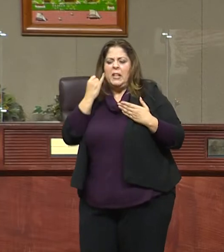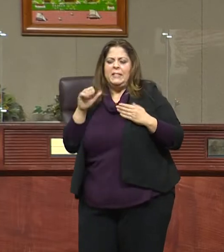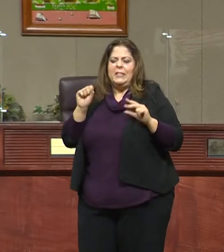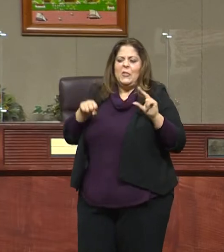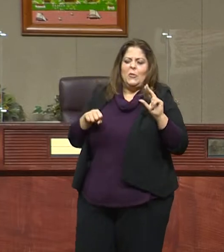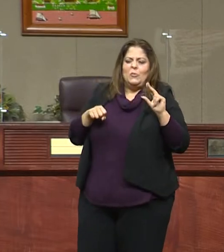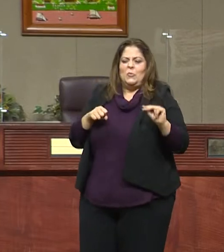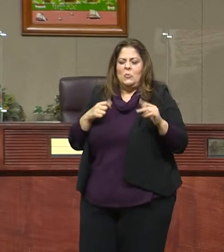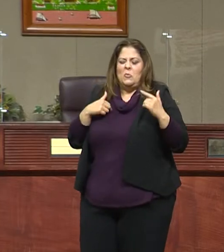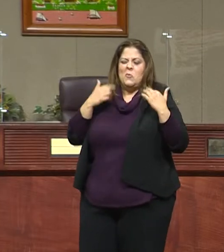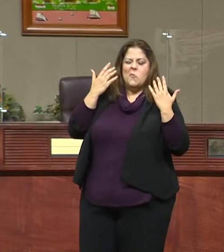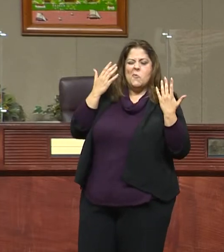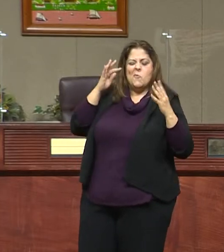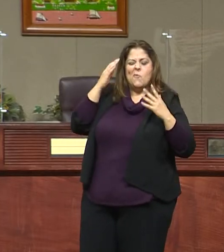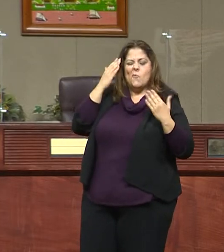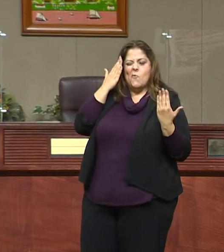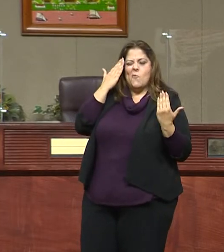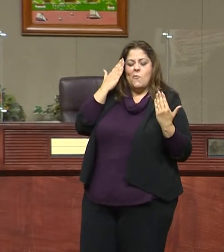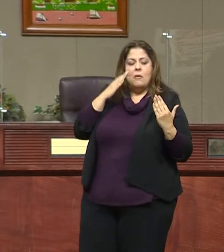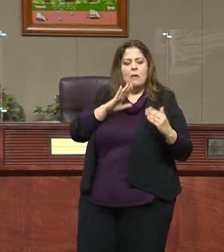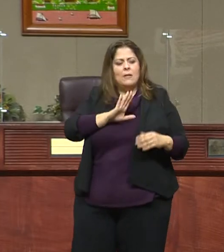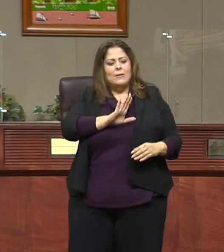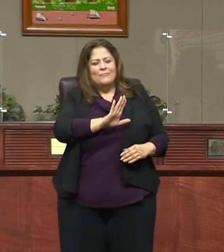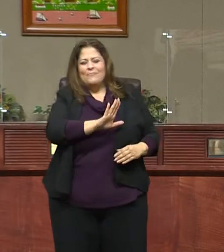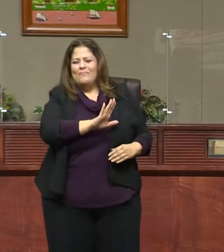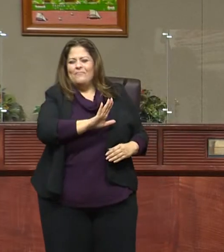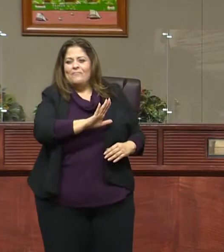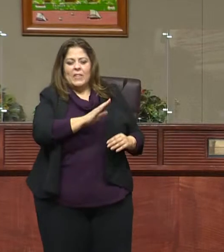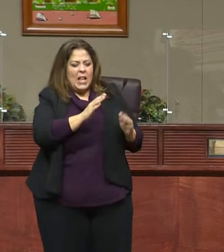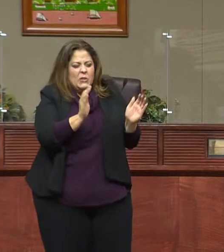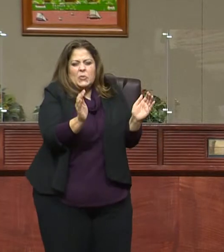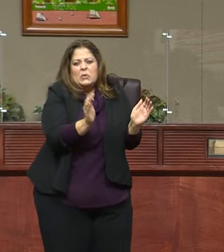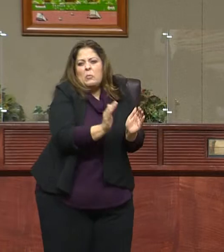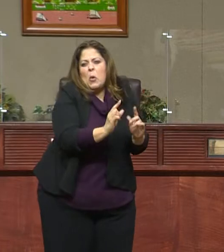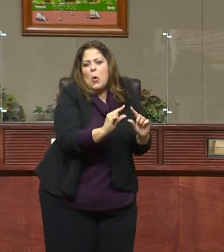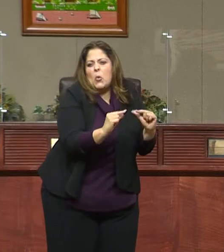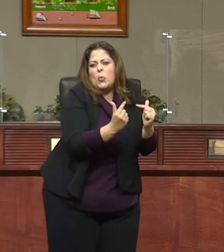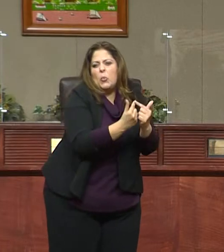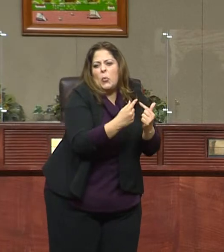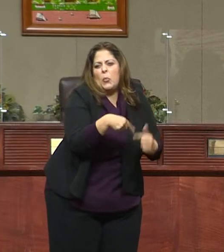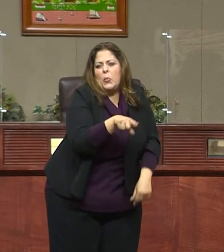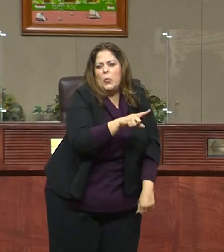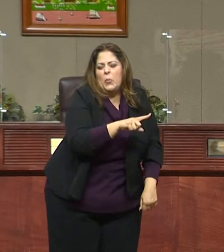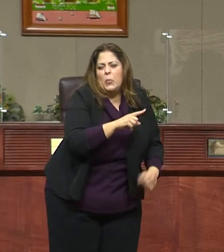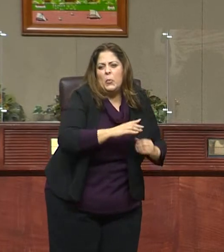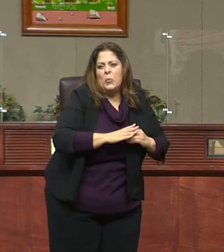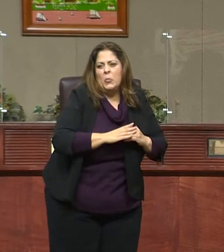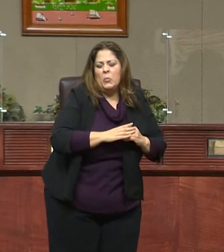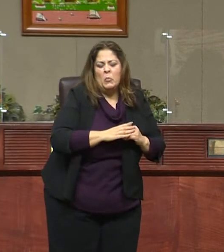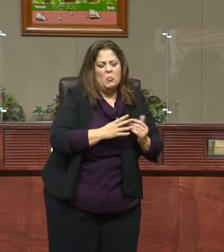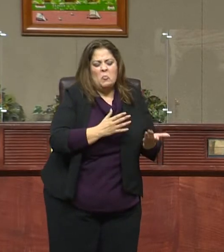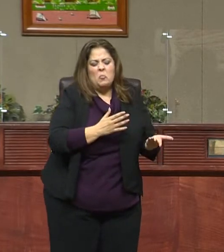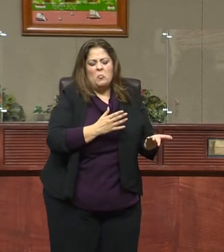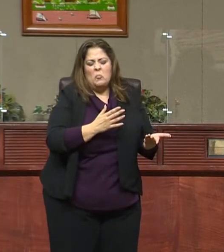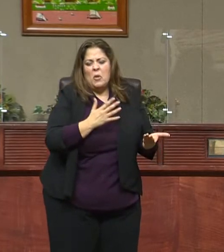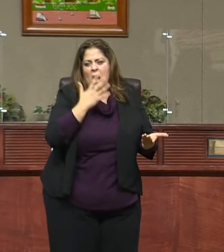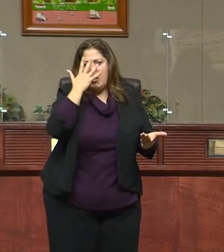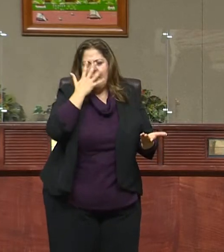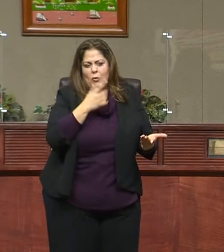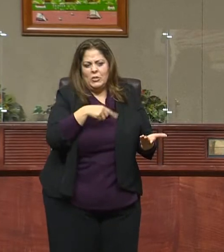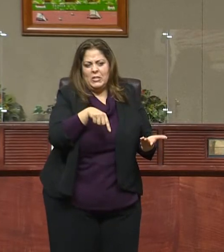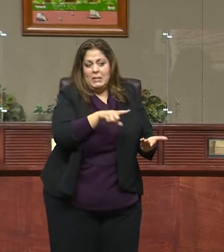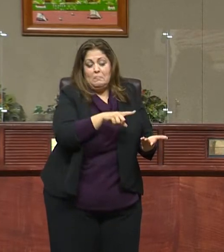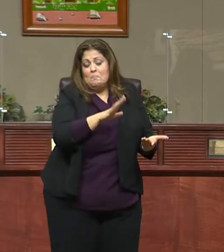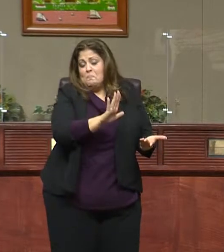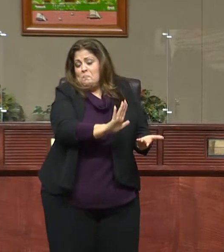human beings. But that's a small group within our community that unfortunately they believe